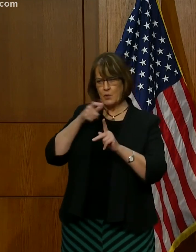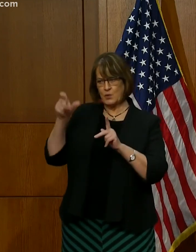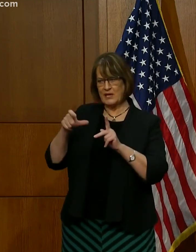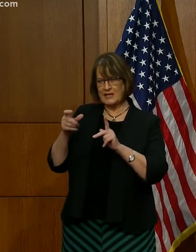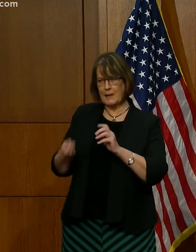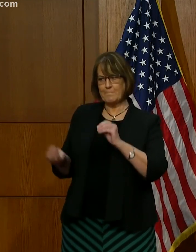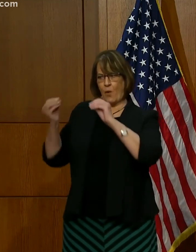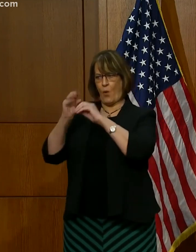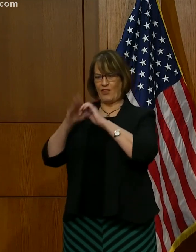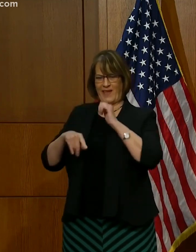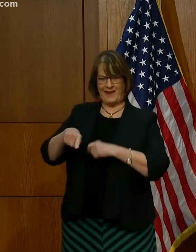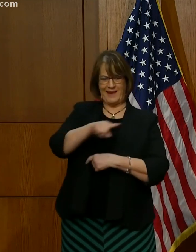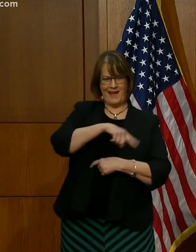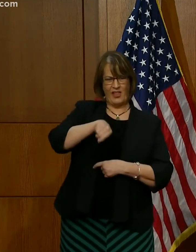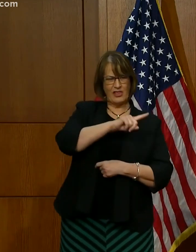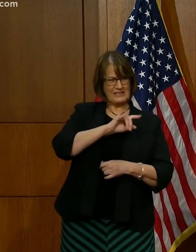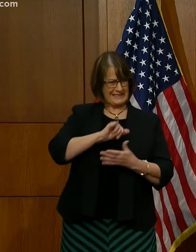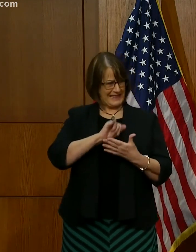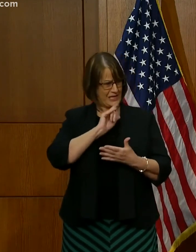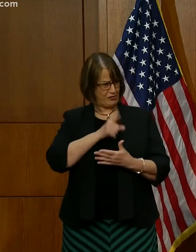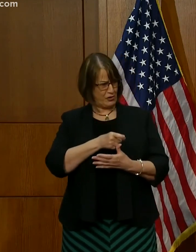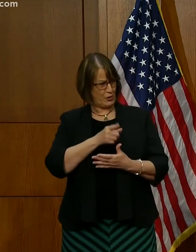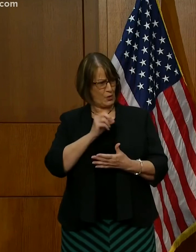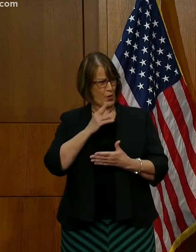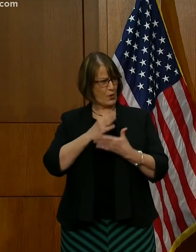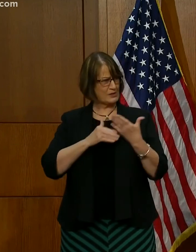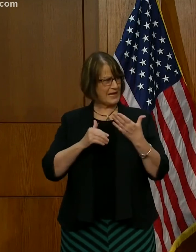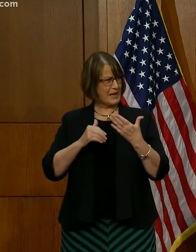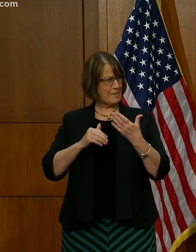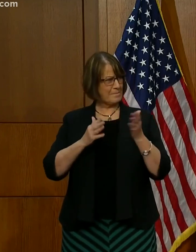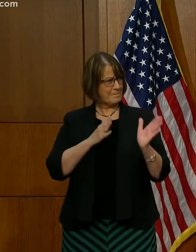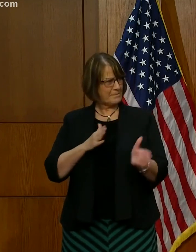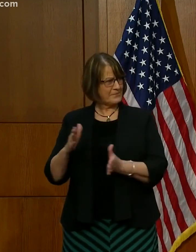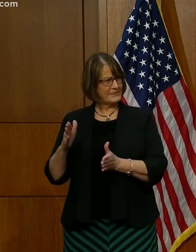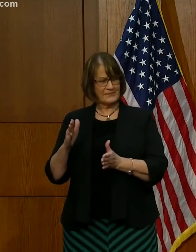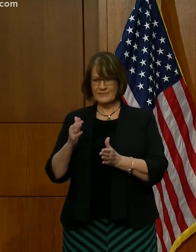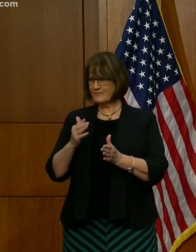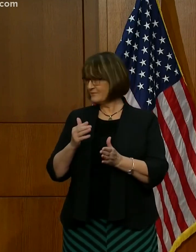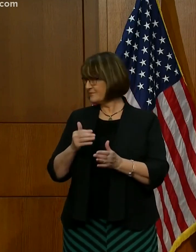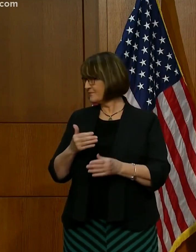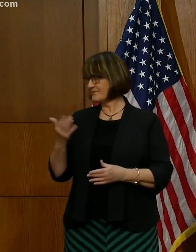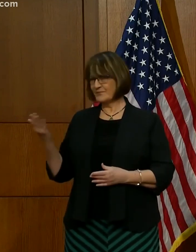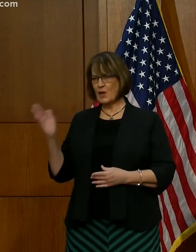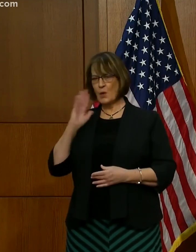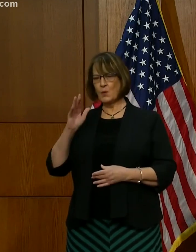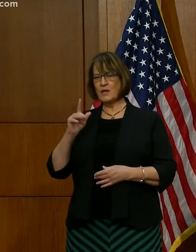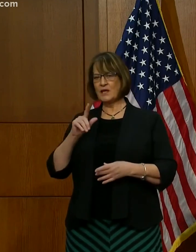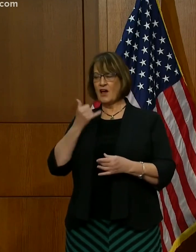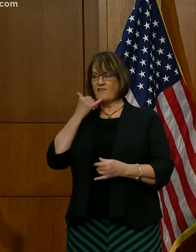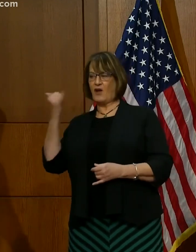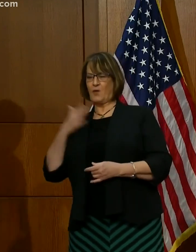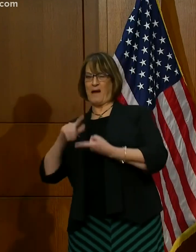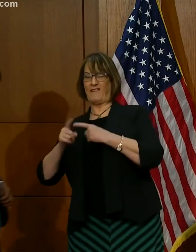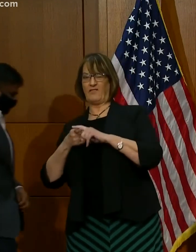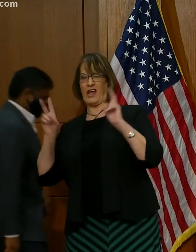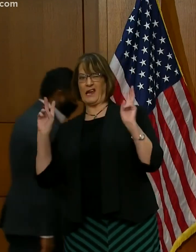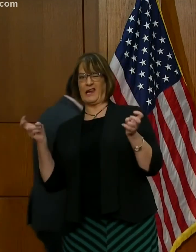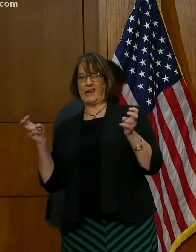not going to be the case, and there's going to be some safeguards in place to make sure it gets to the most at risk? I'm going to phone a friend, if that's okay,